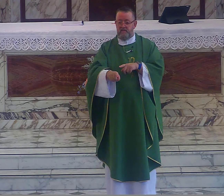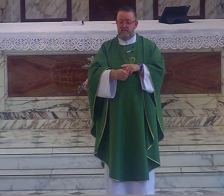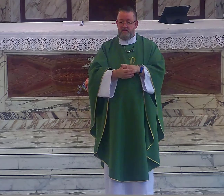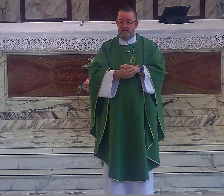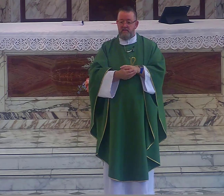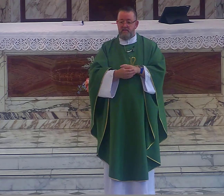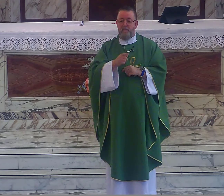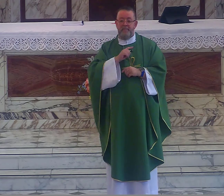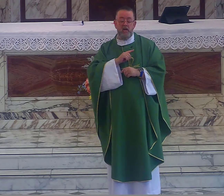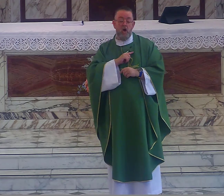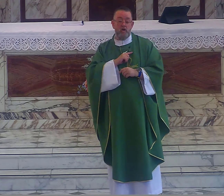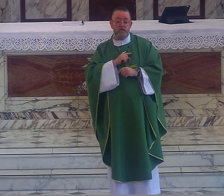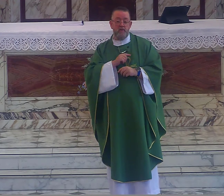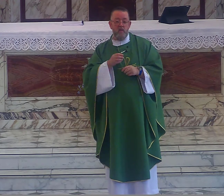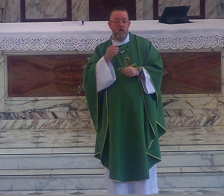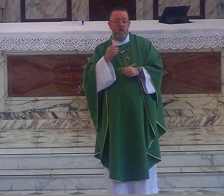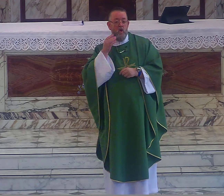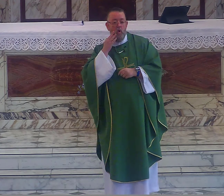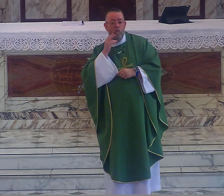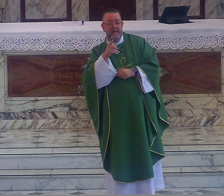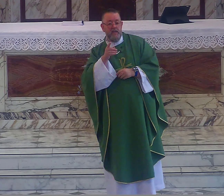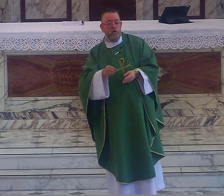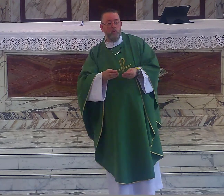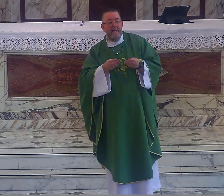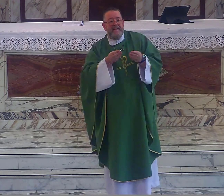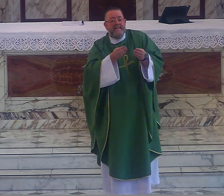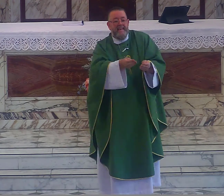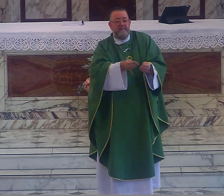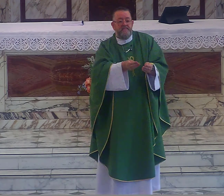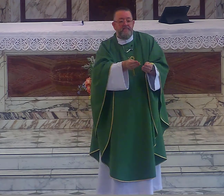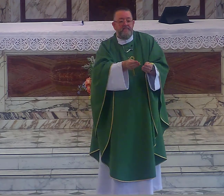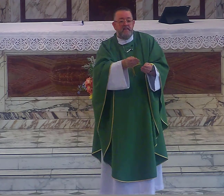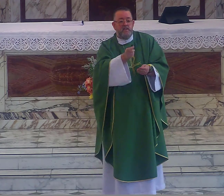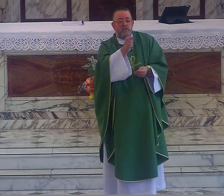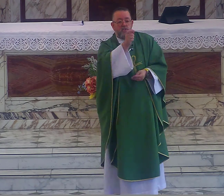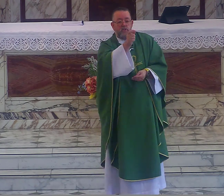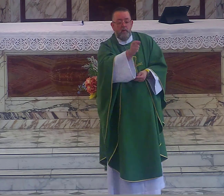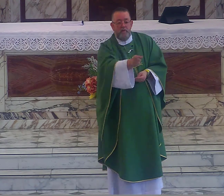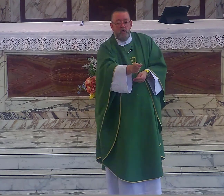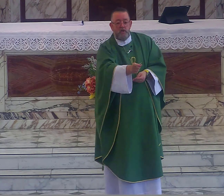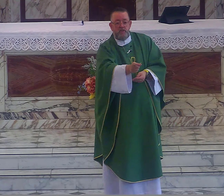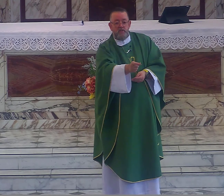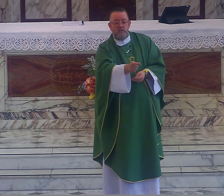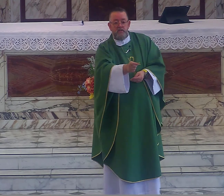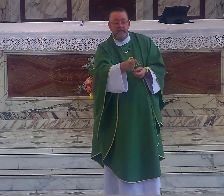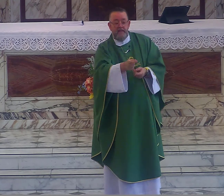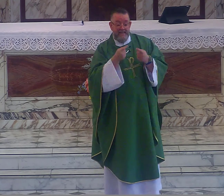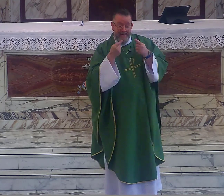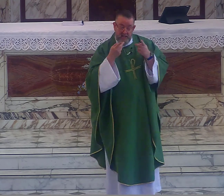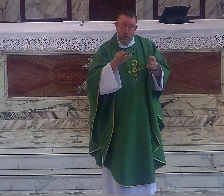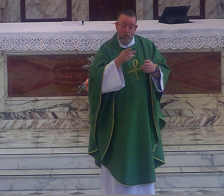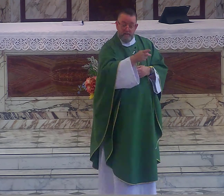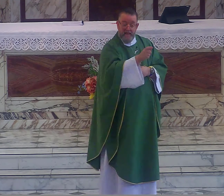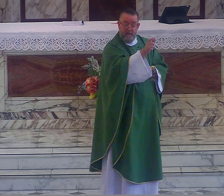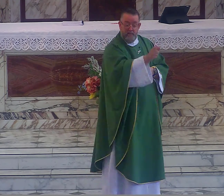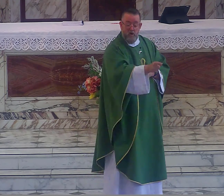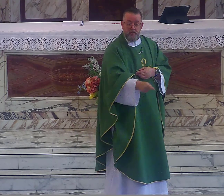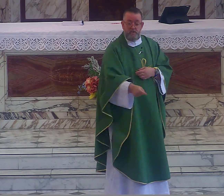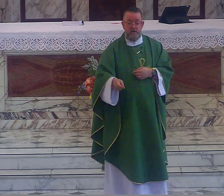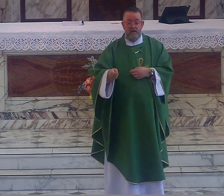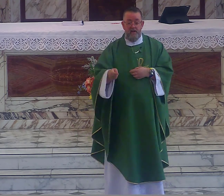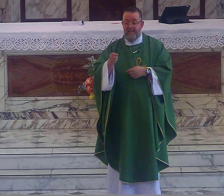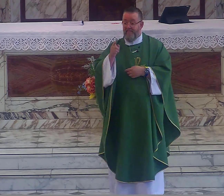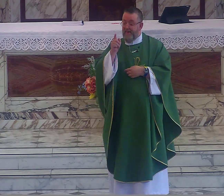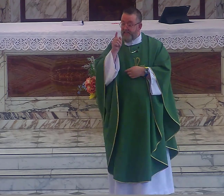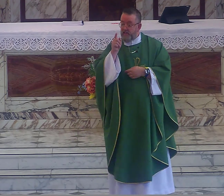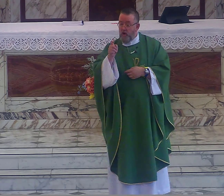special. Because when you give to a person, it shows that